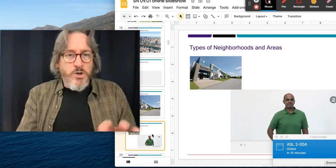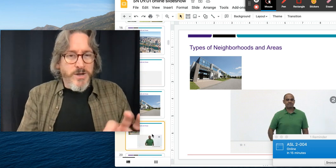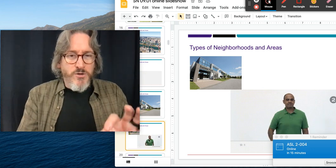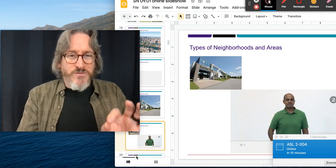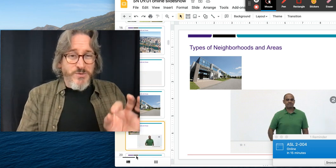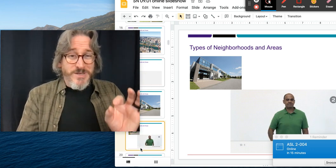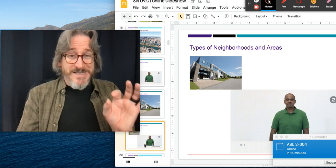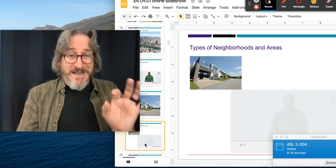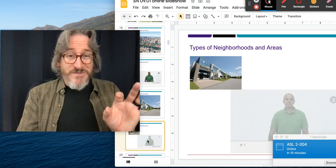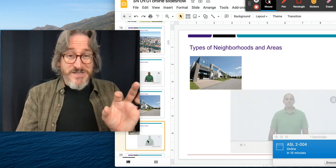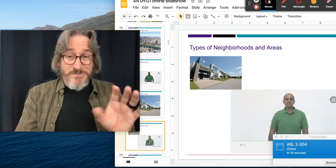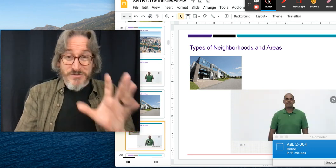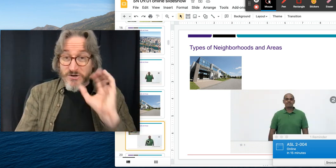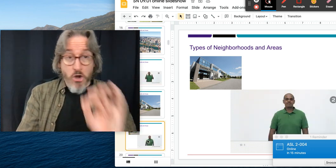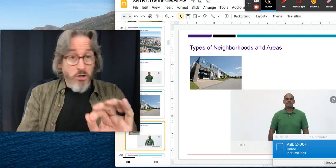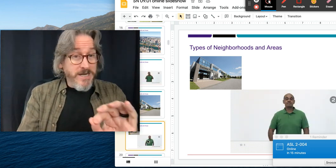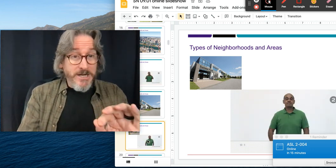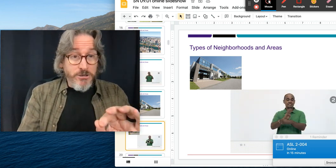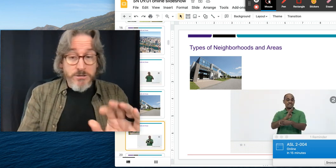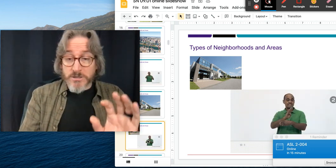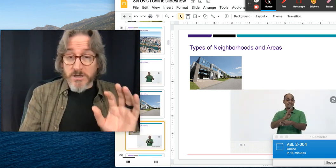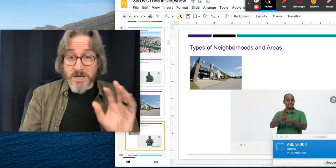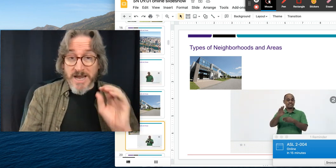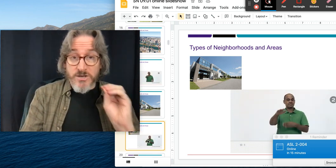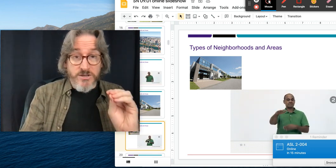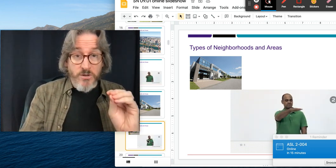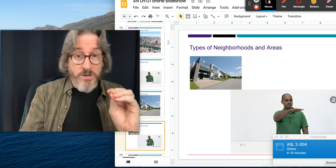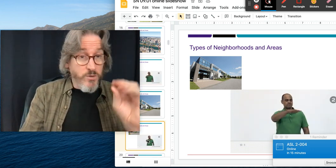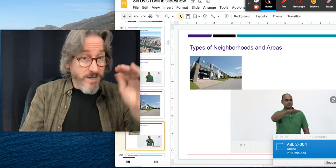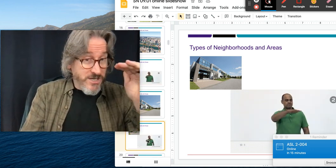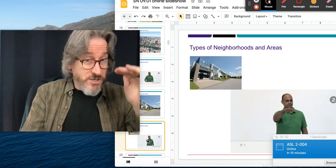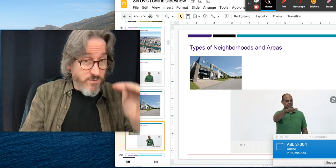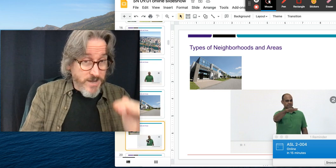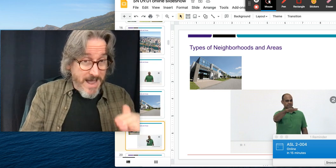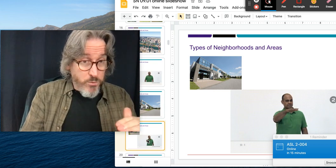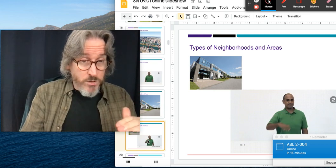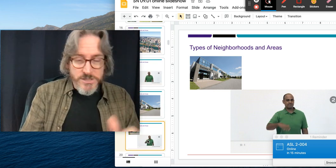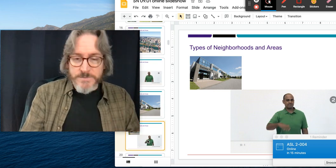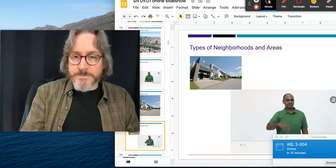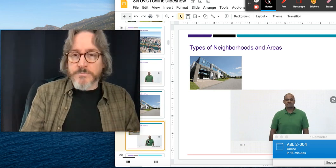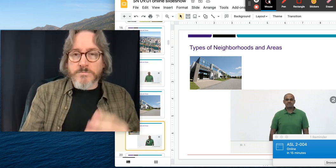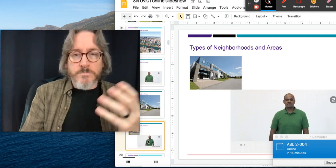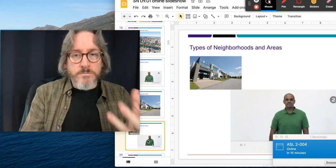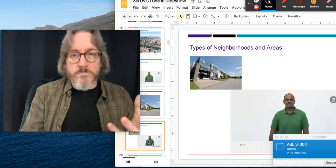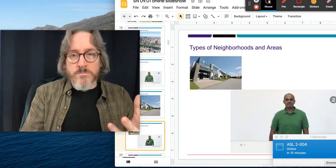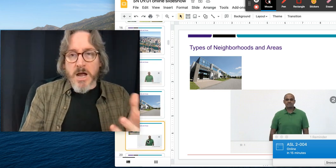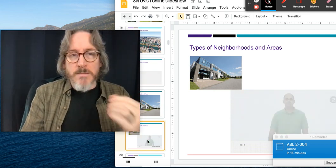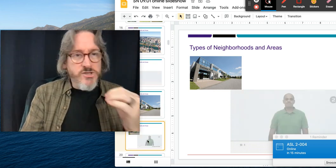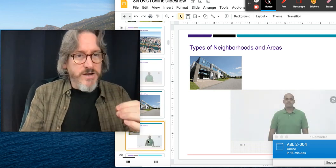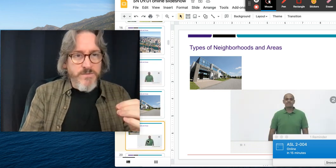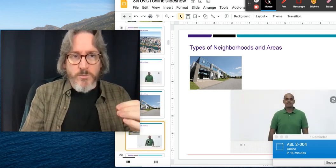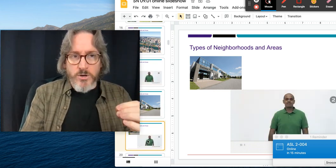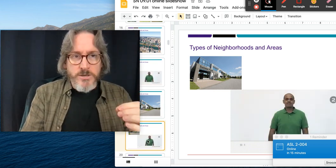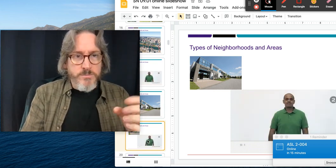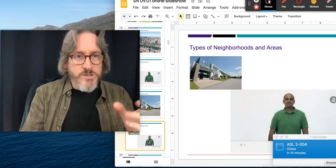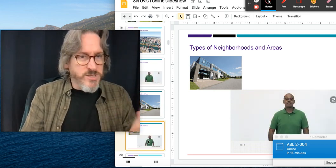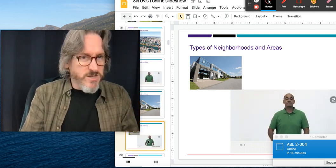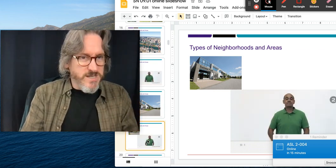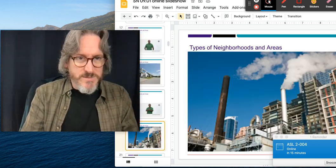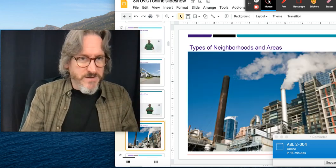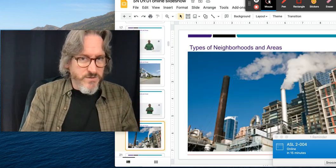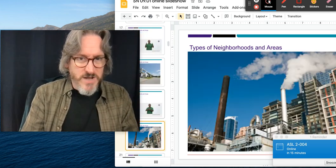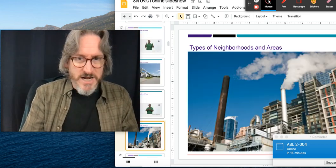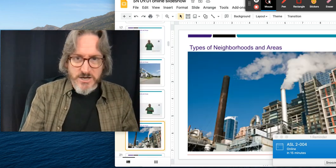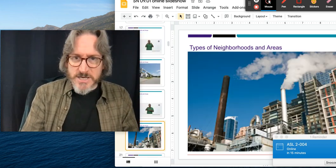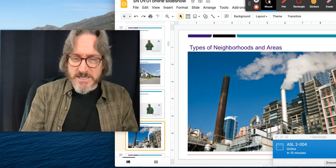So I'm going to quick move through these GIFs. They're all in here, and they'll give you each of the vocab words straight from the book. So it's all